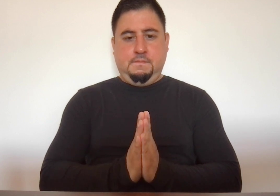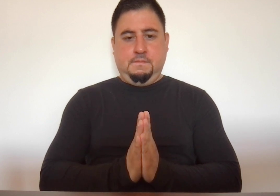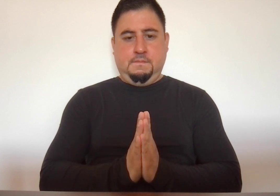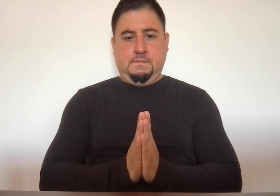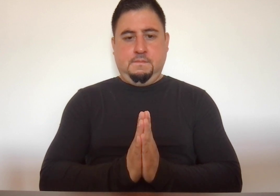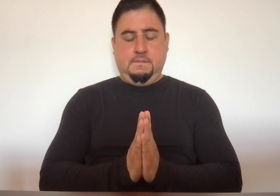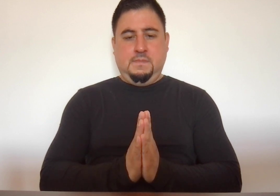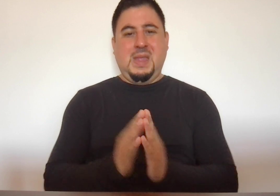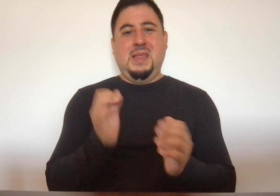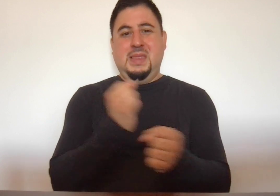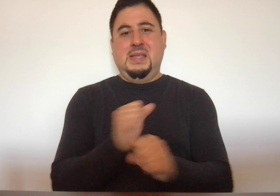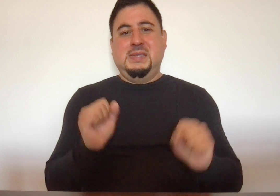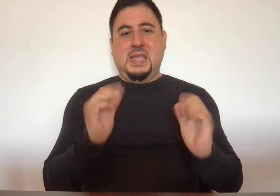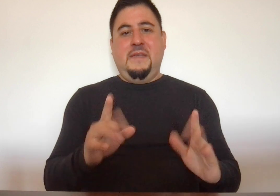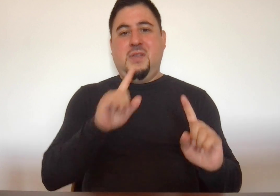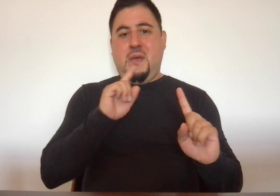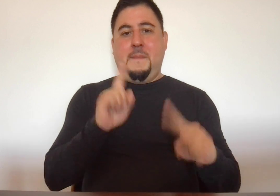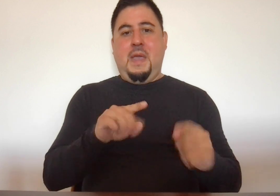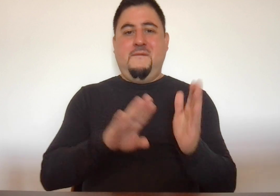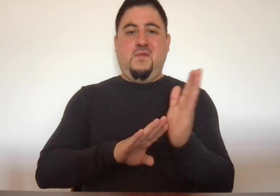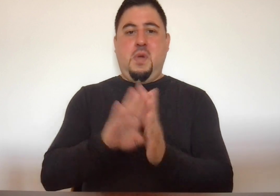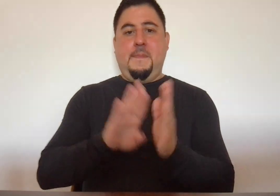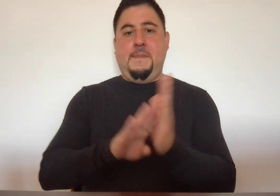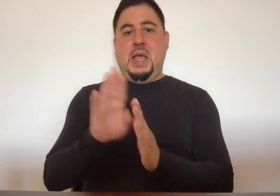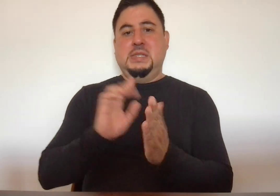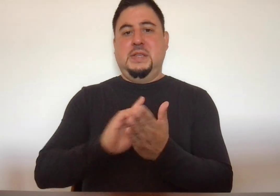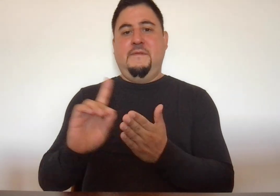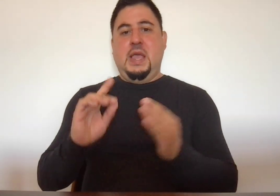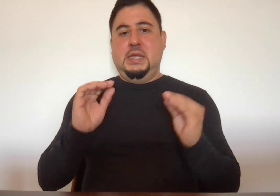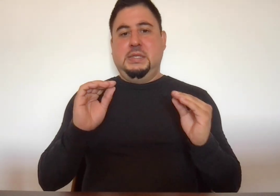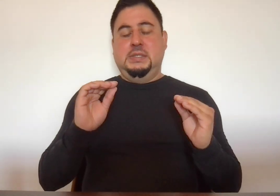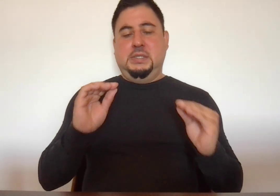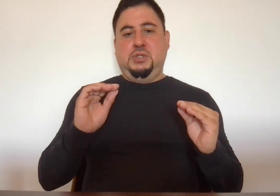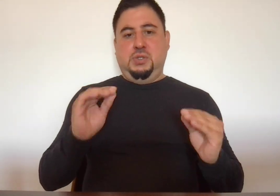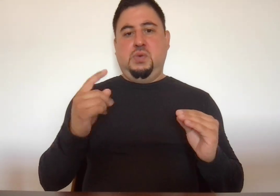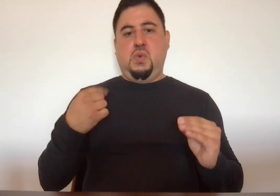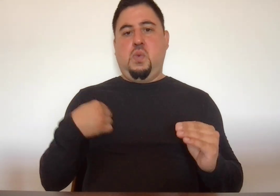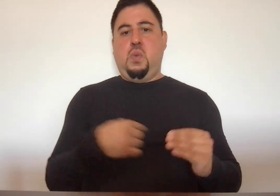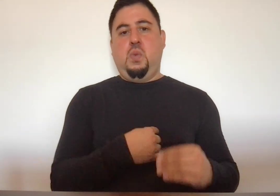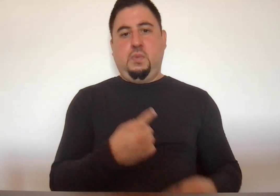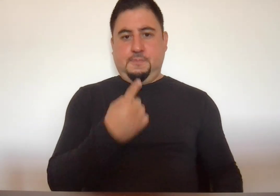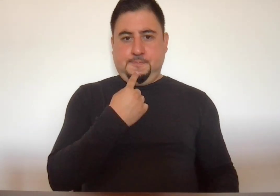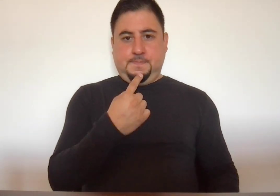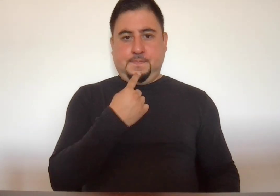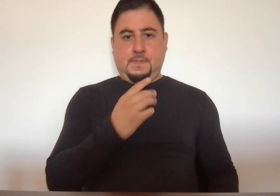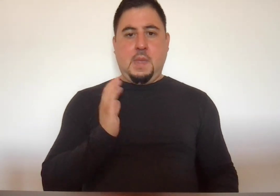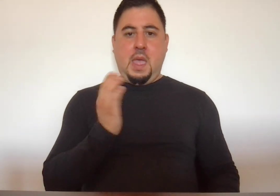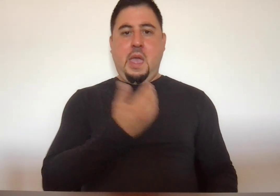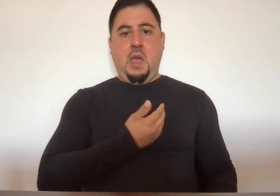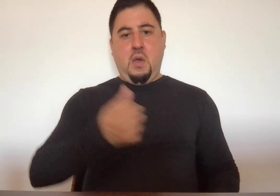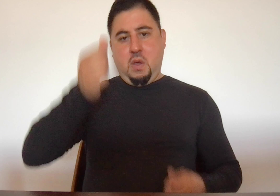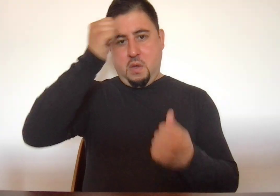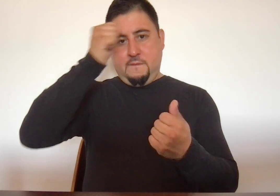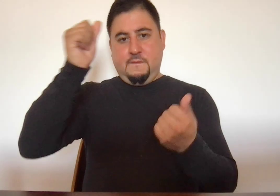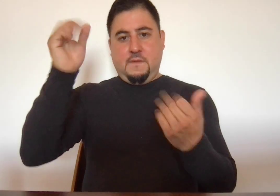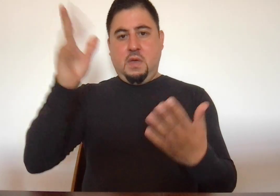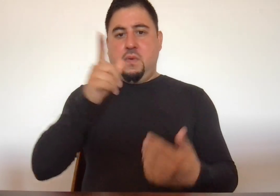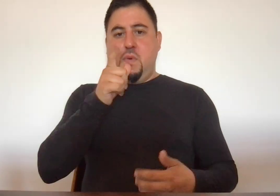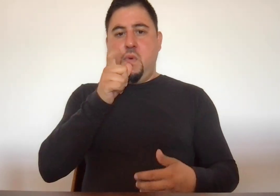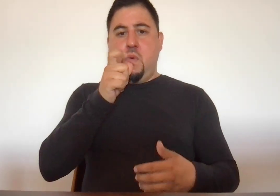At the Savior's command, and formed by his divine teaching, we dare to say, Our Father, who art